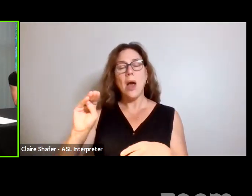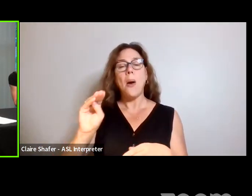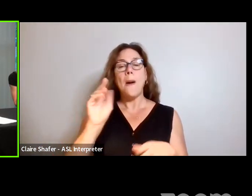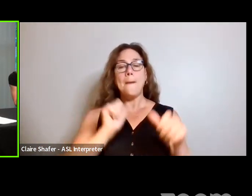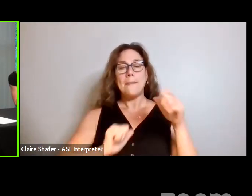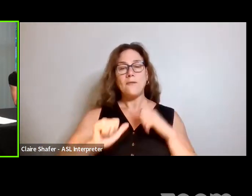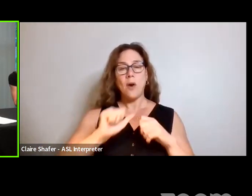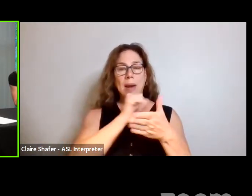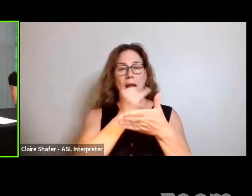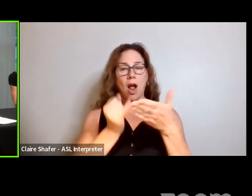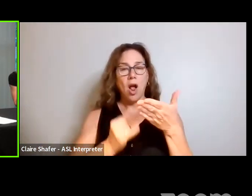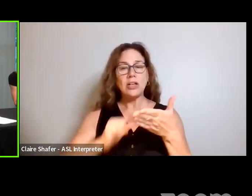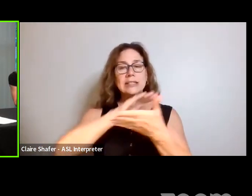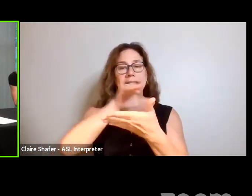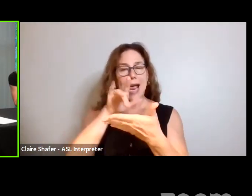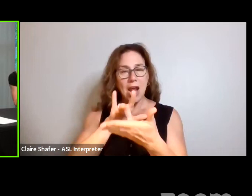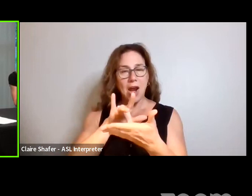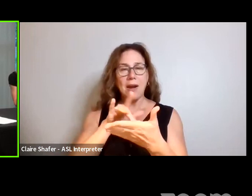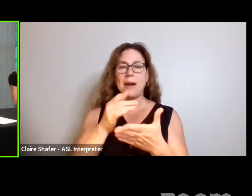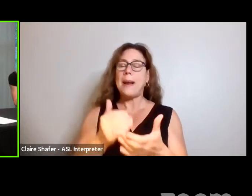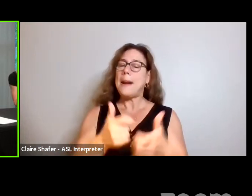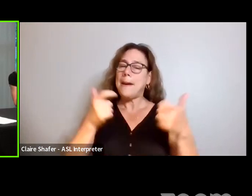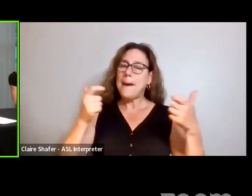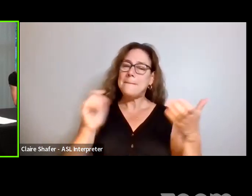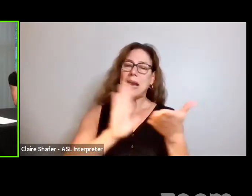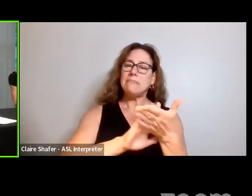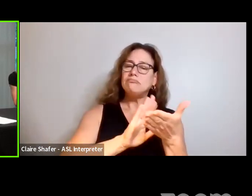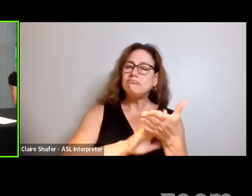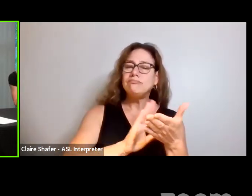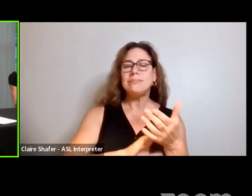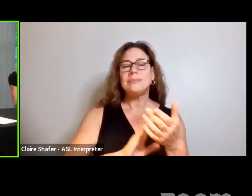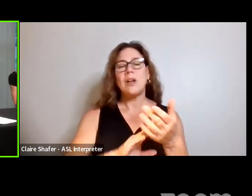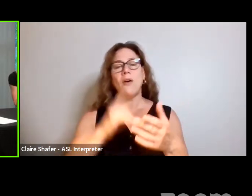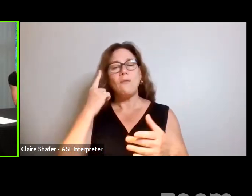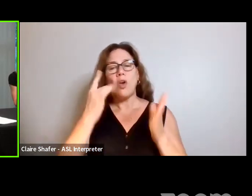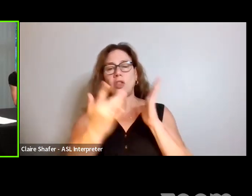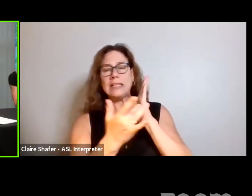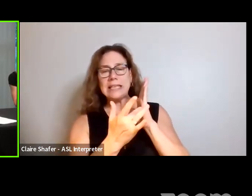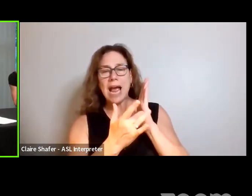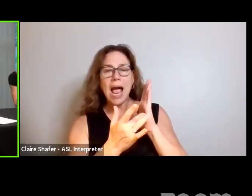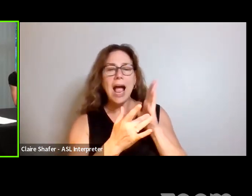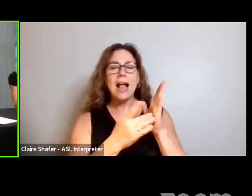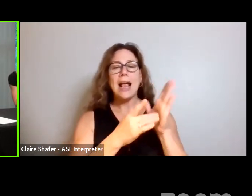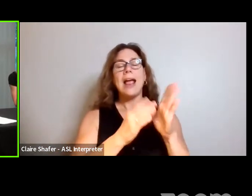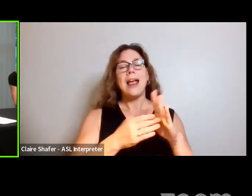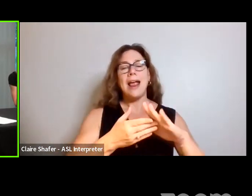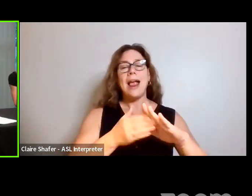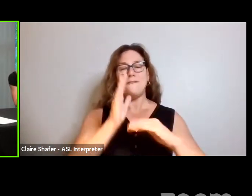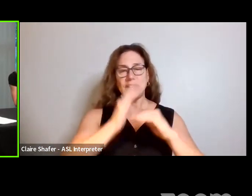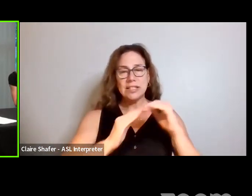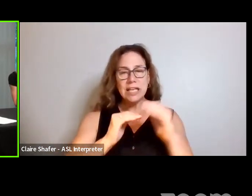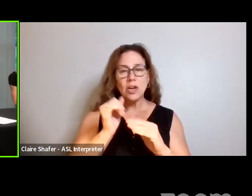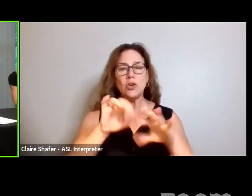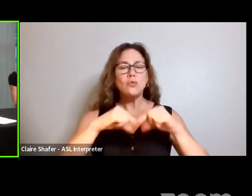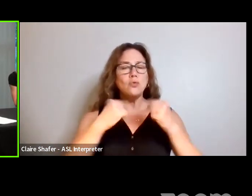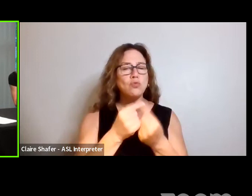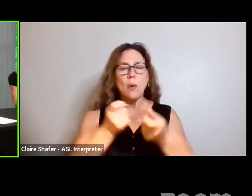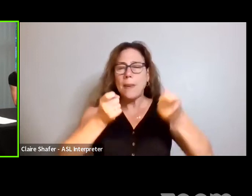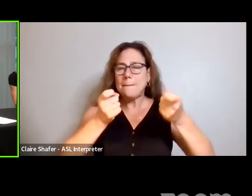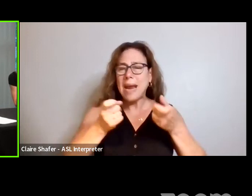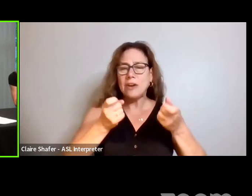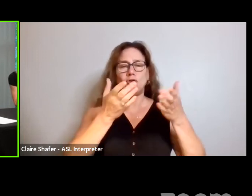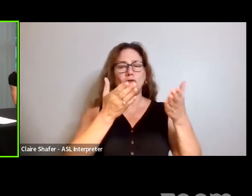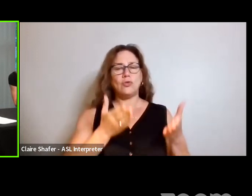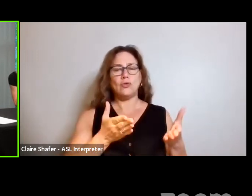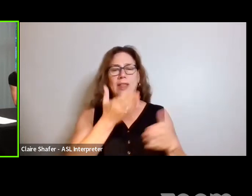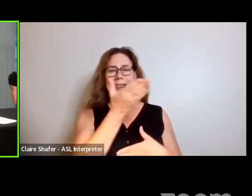that, to our tech and our facilities group and managers over there at the Performing Arts Center. They were amazing